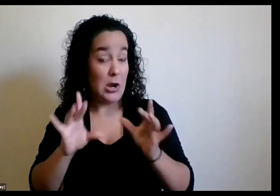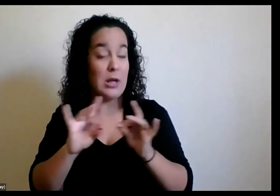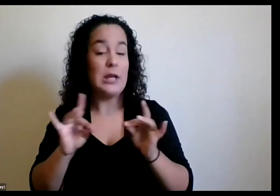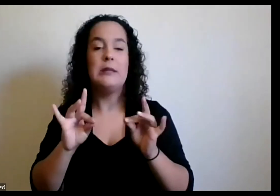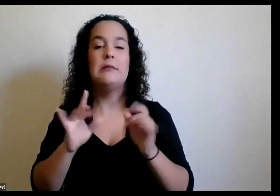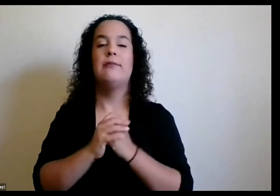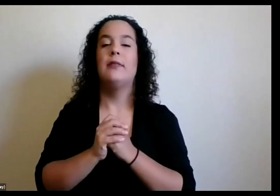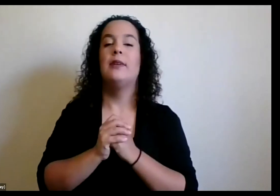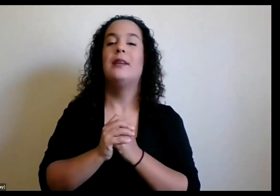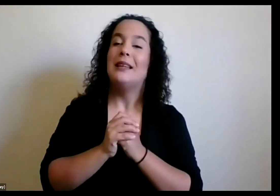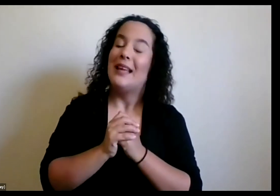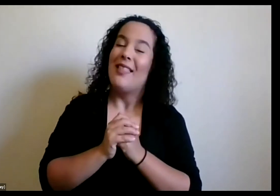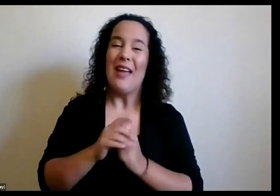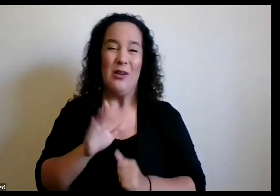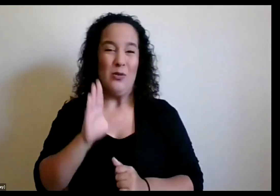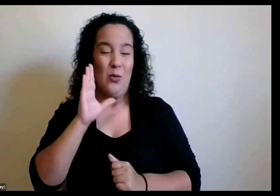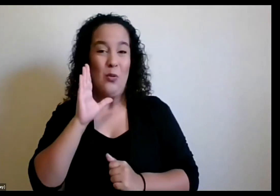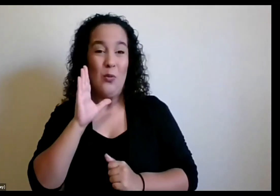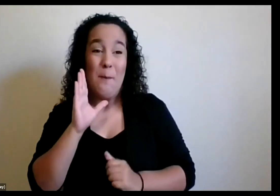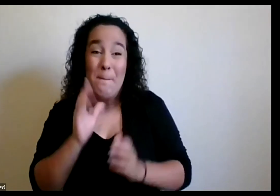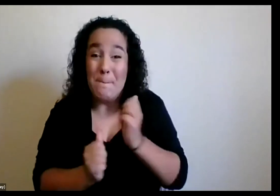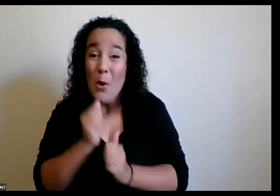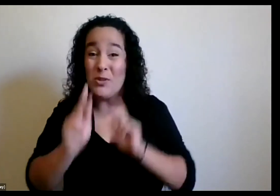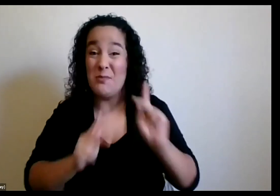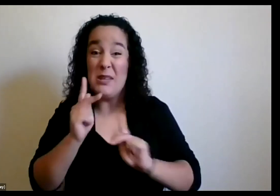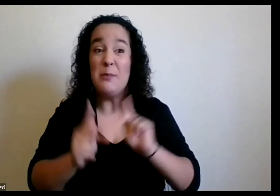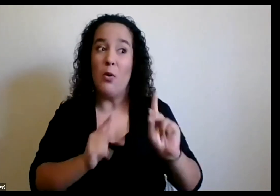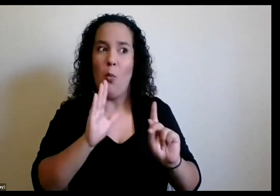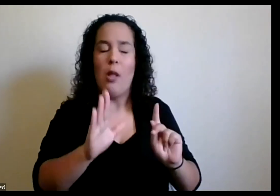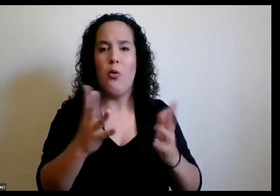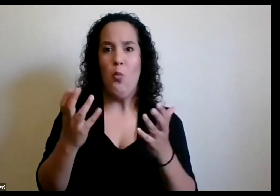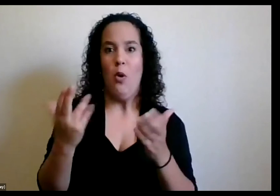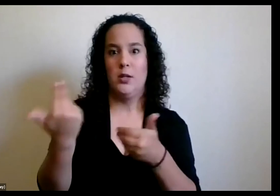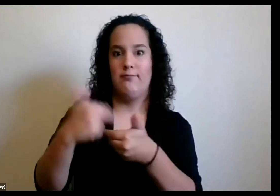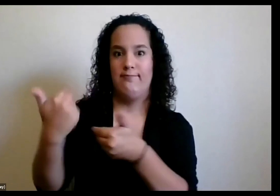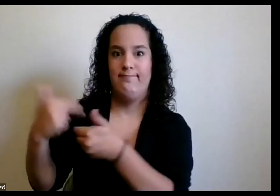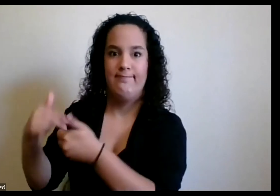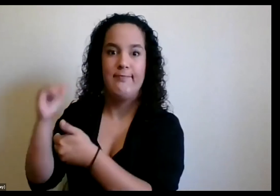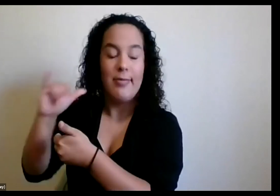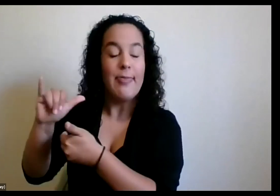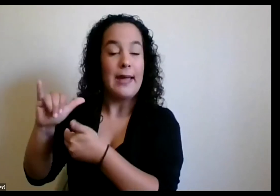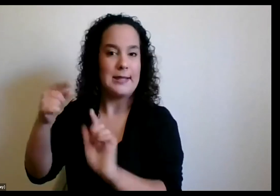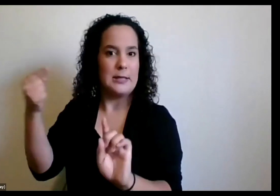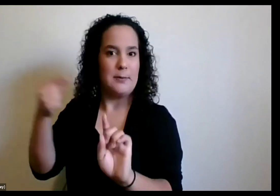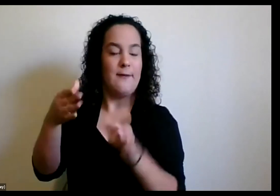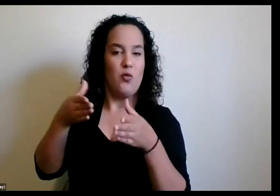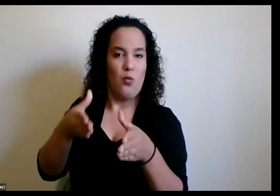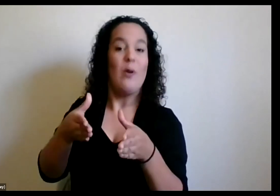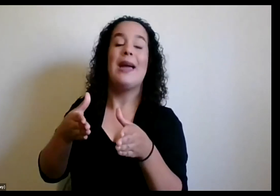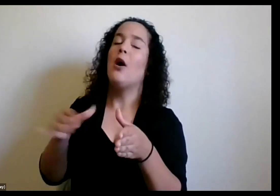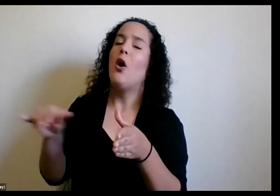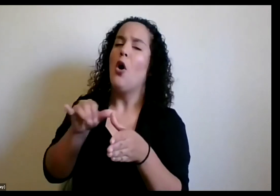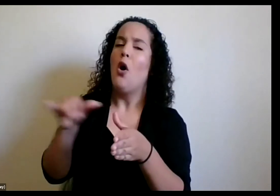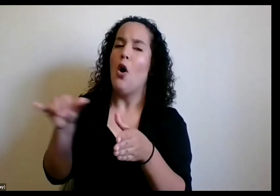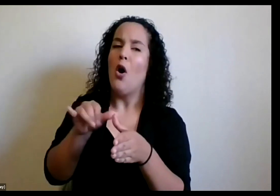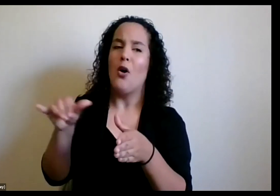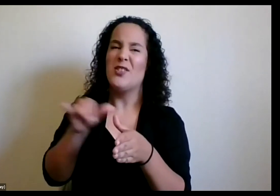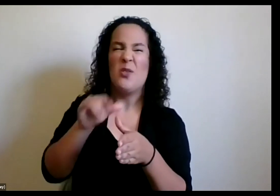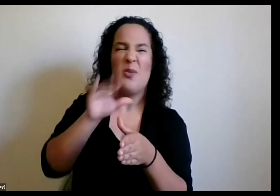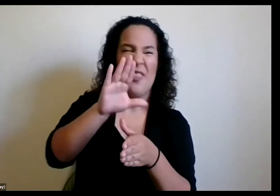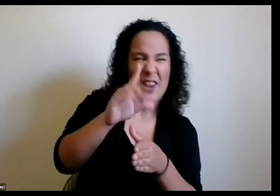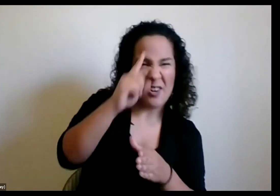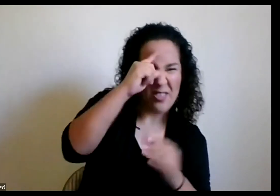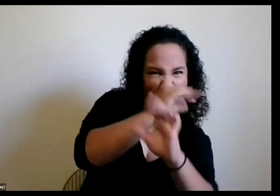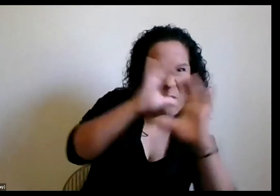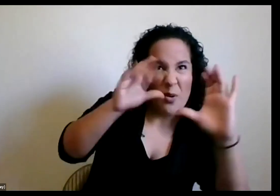appeals to the most Californians as possible, but in very specific ways that speaks to their mindset, their paradigm toward